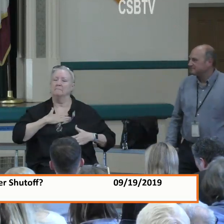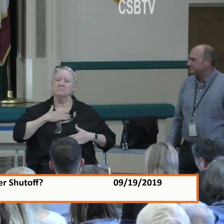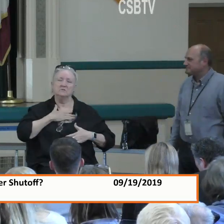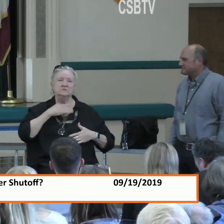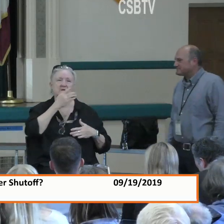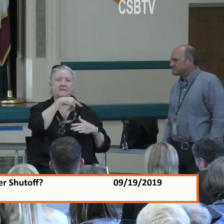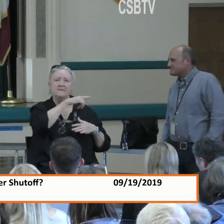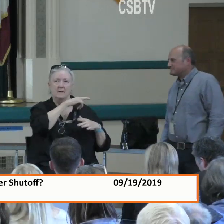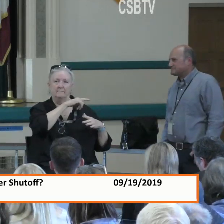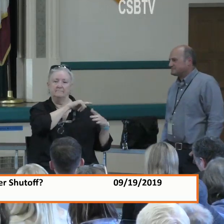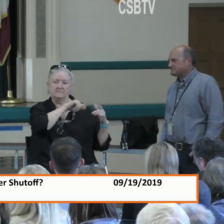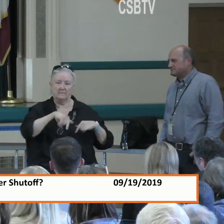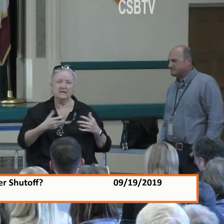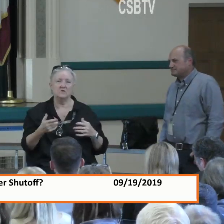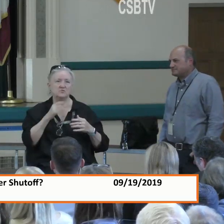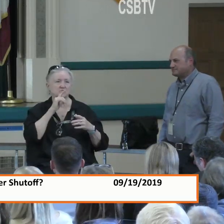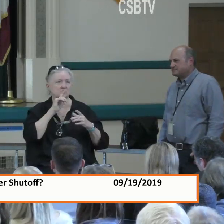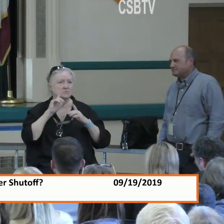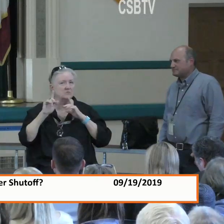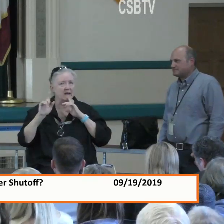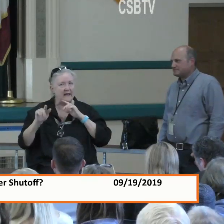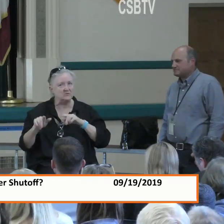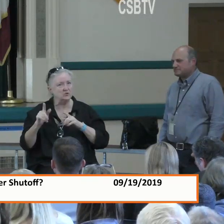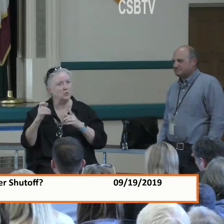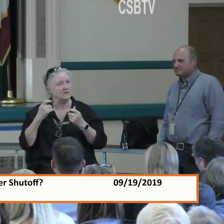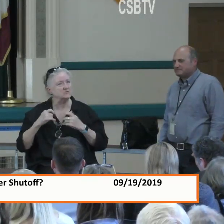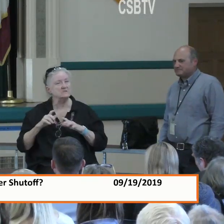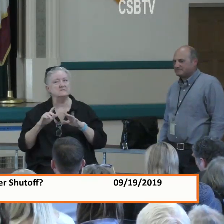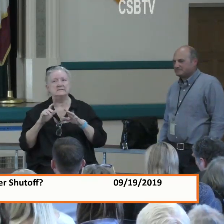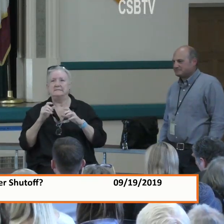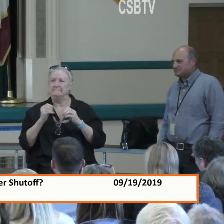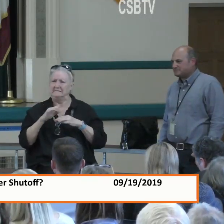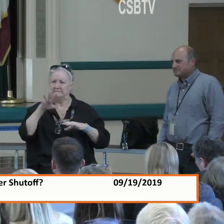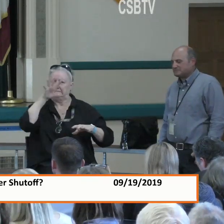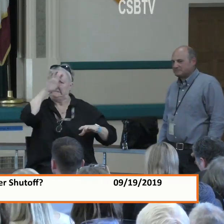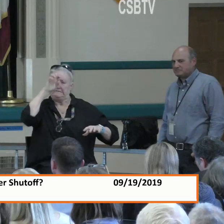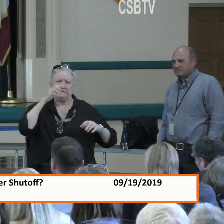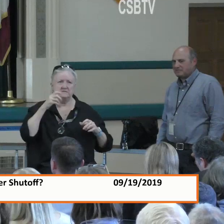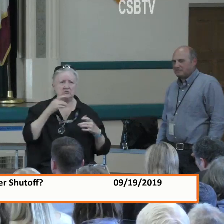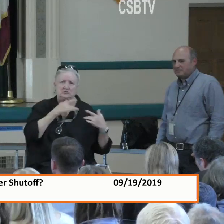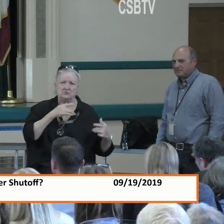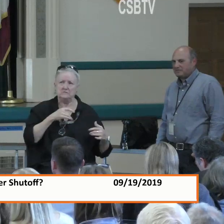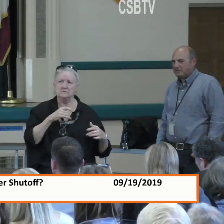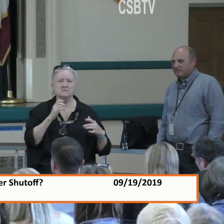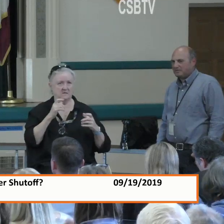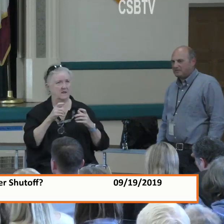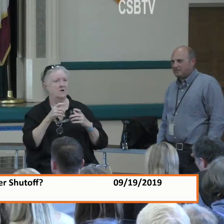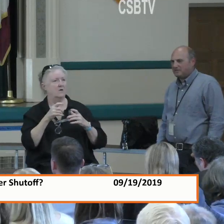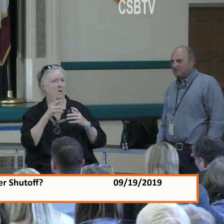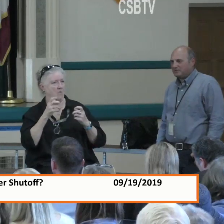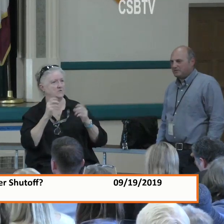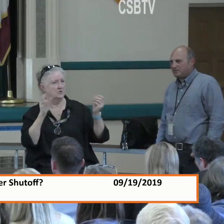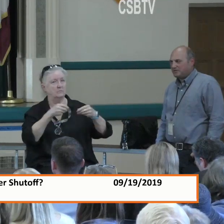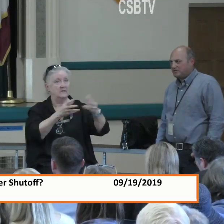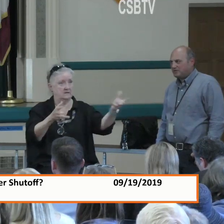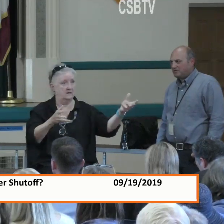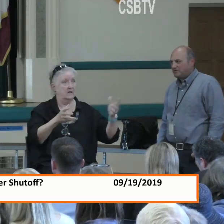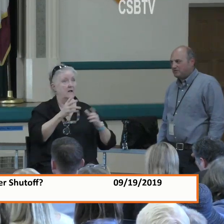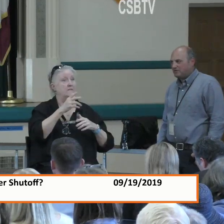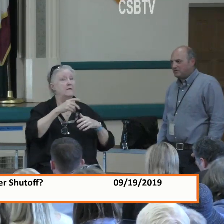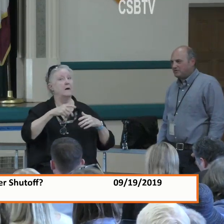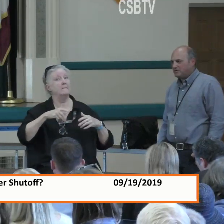them being here to answer questions because many of us have concerns. I want to put out there the